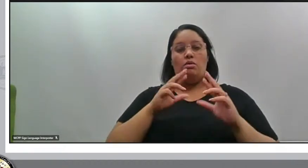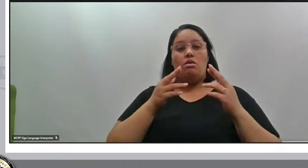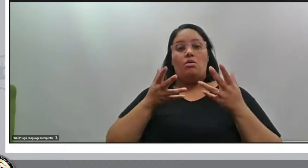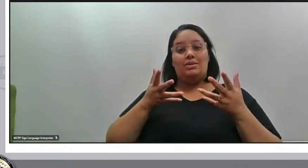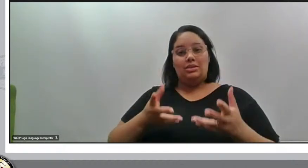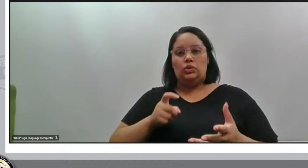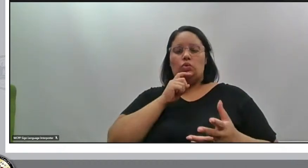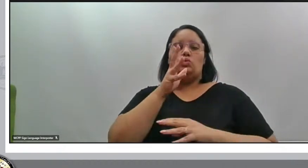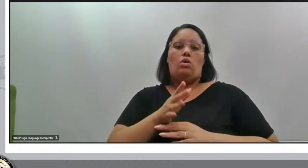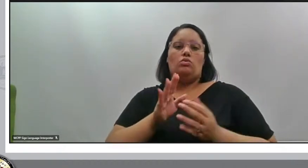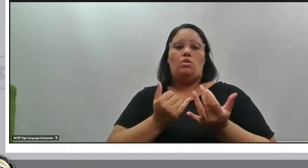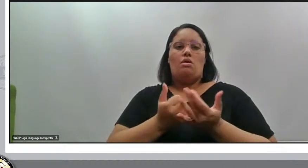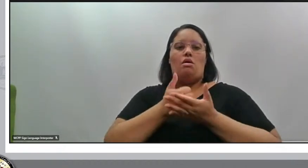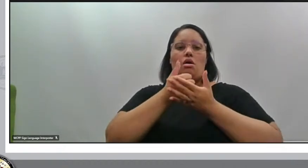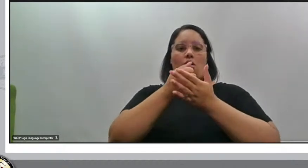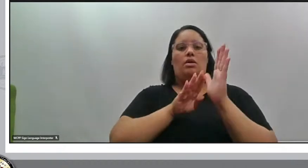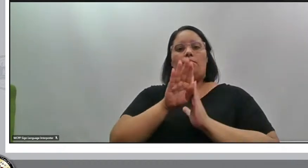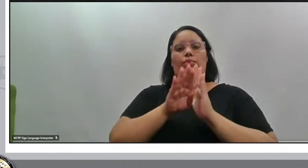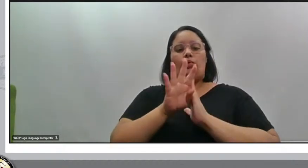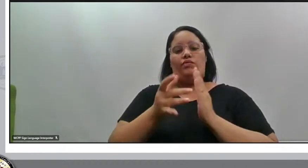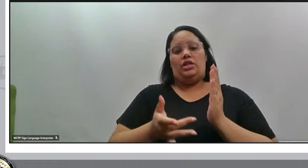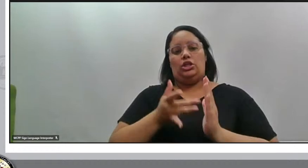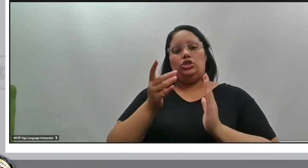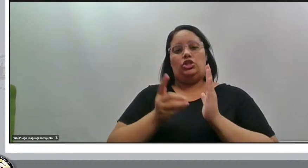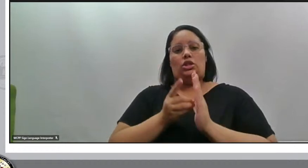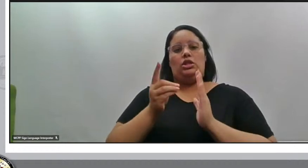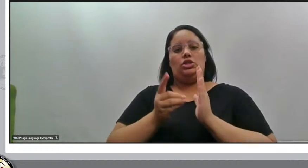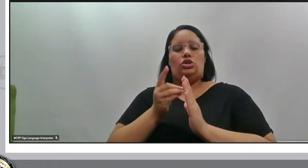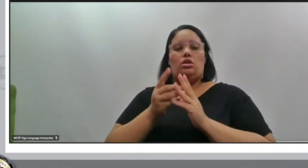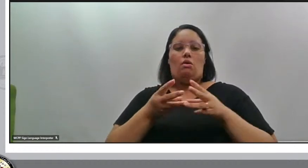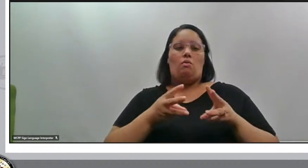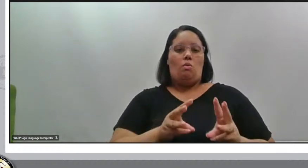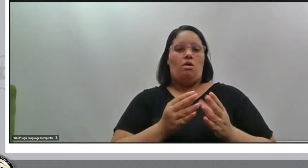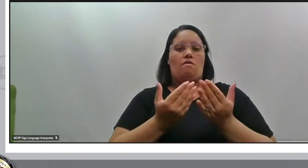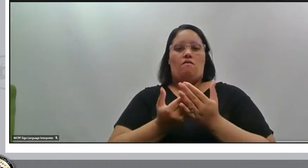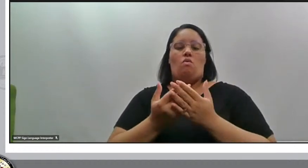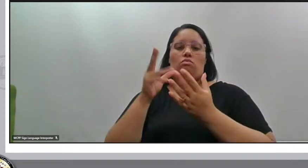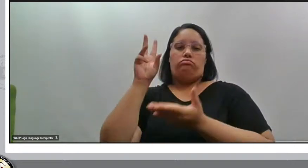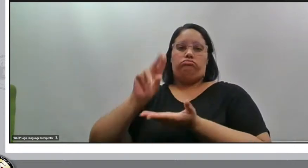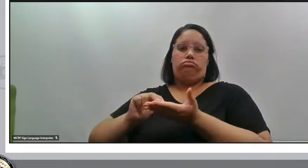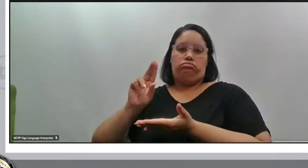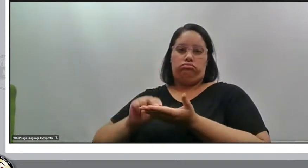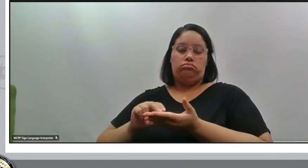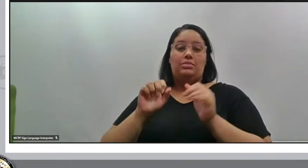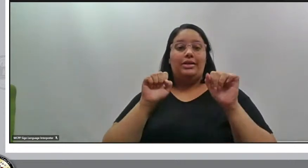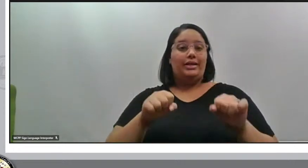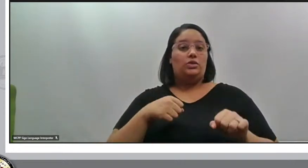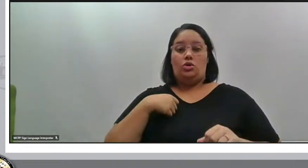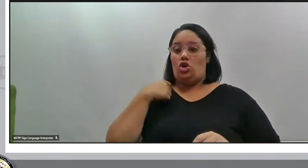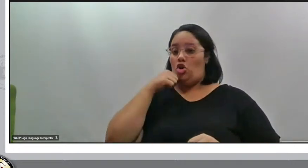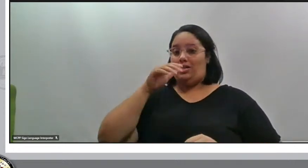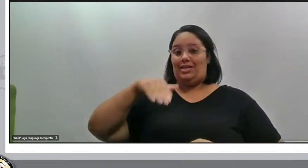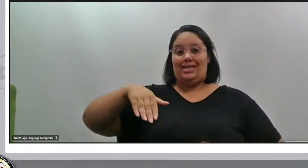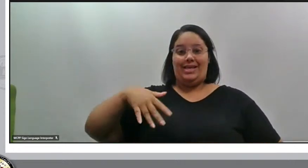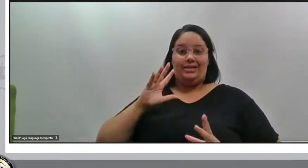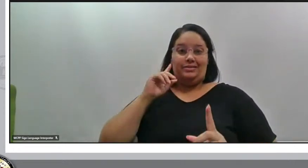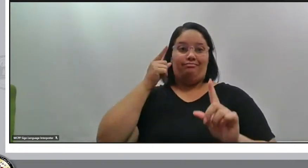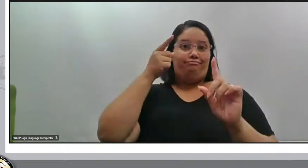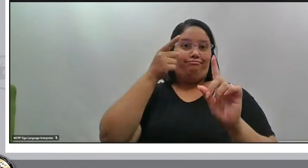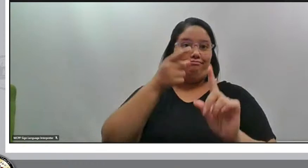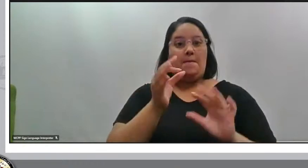to improve the digitalization of Hansard. Even though we're not yet there, but we believe that